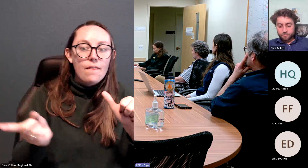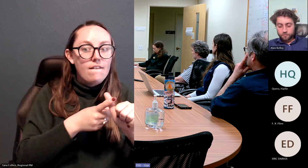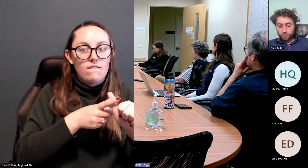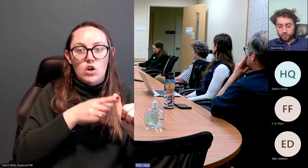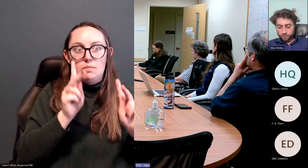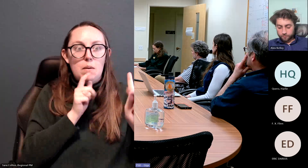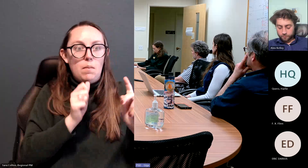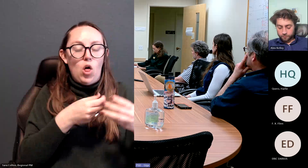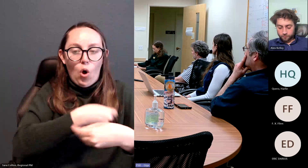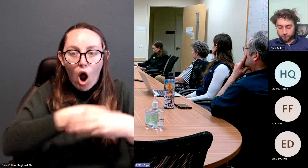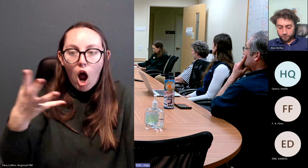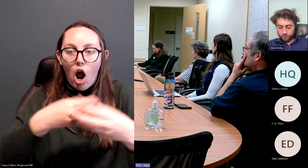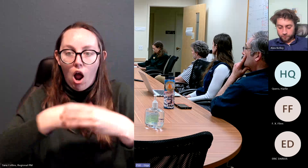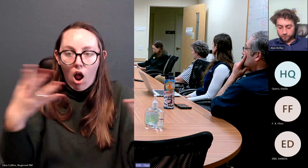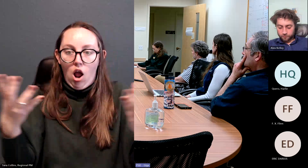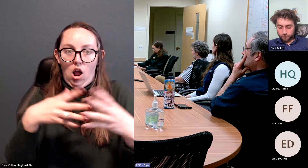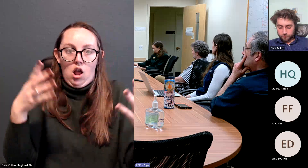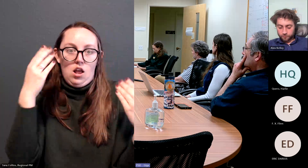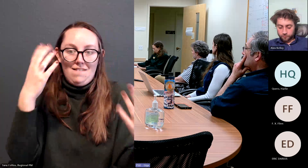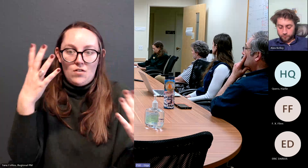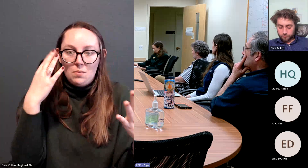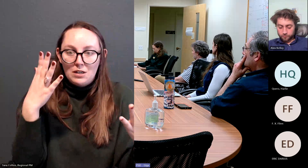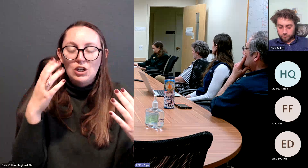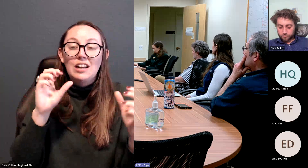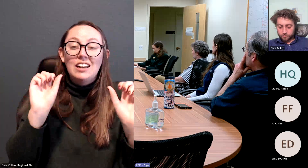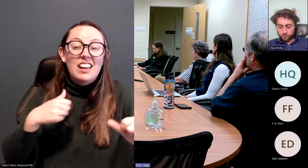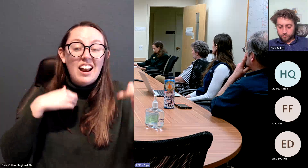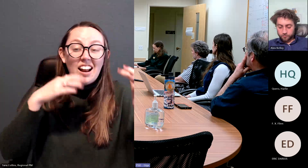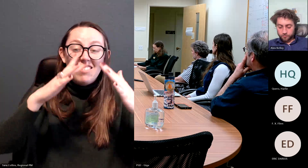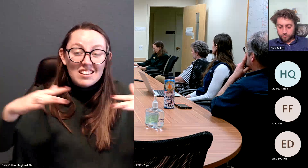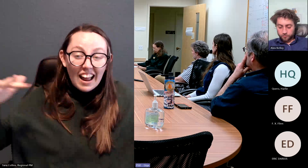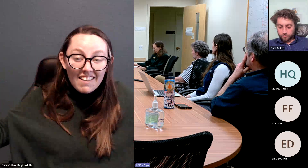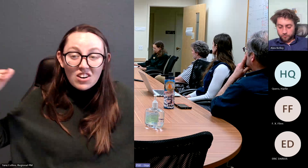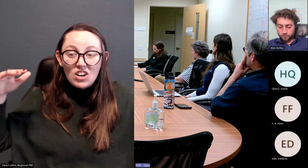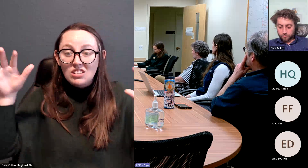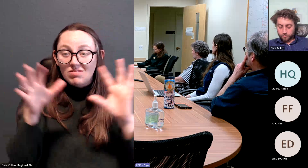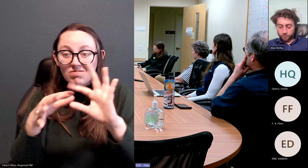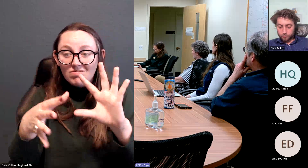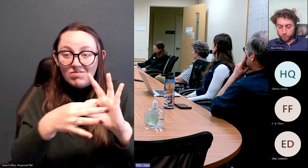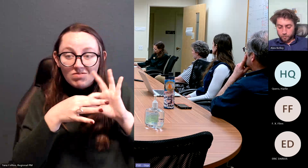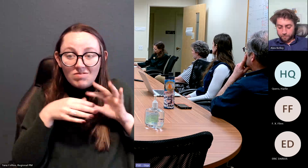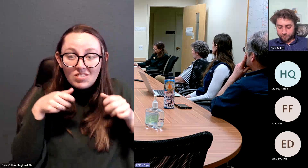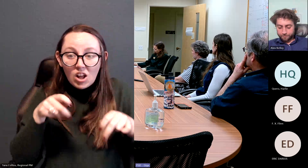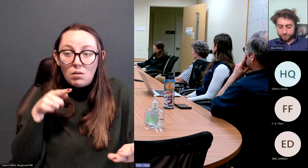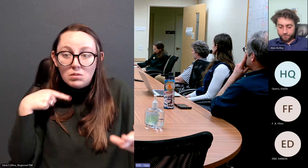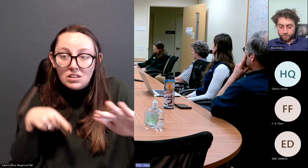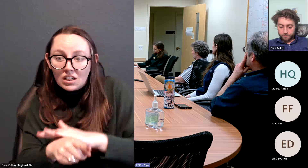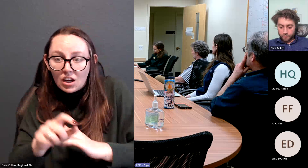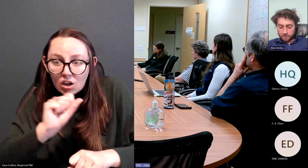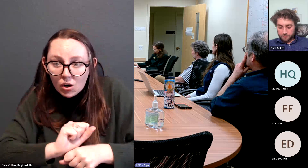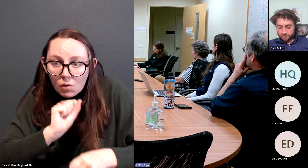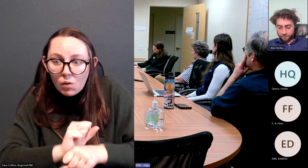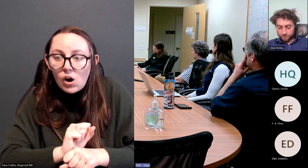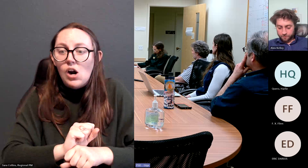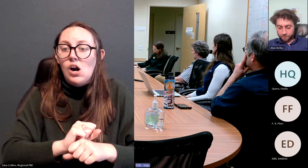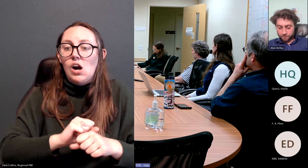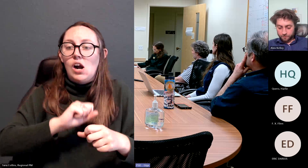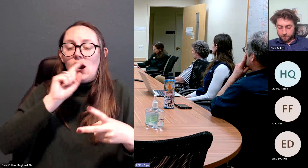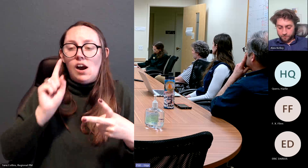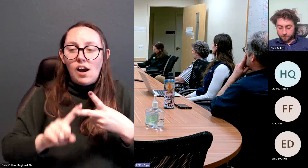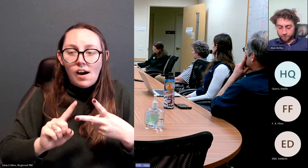even underground. They should have potentially low power FM. They should be taking the load for